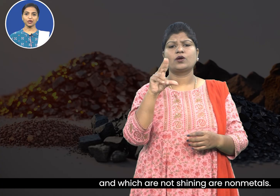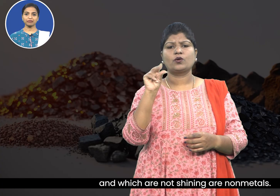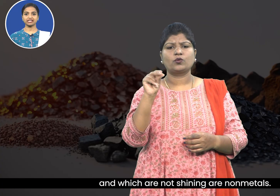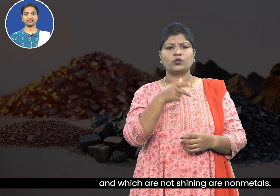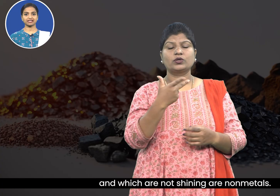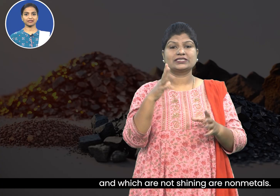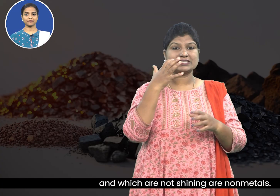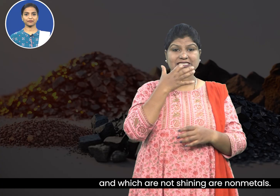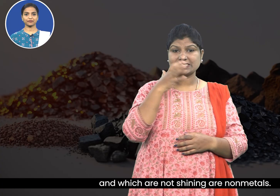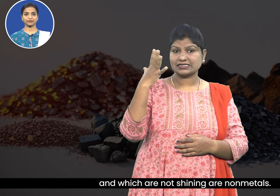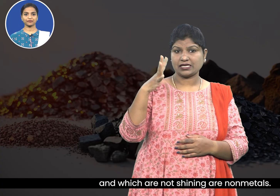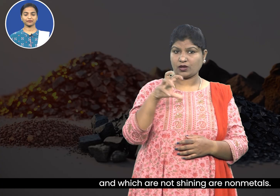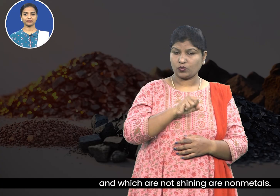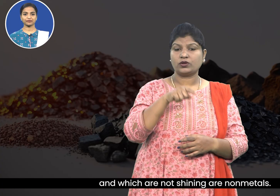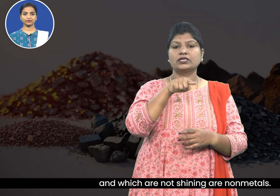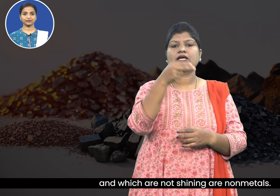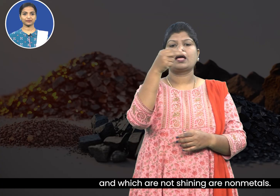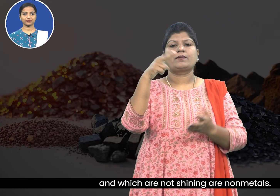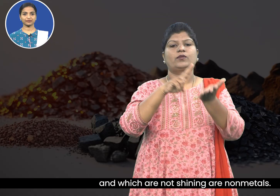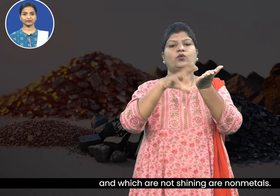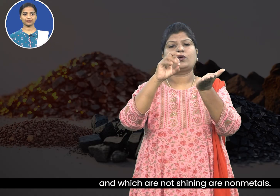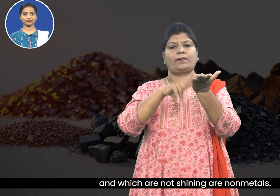are non-metals.